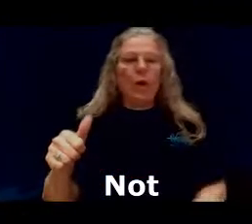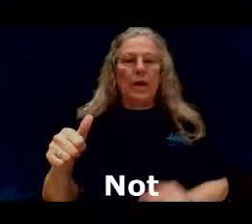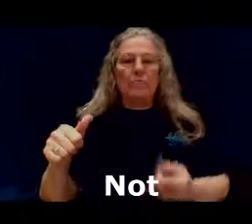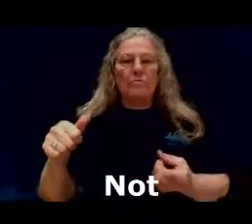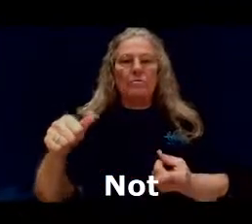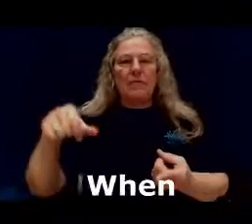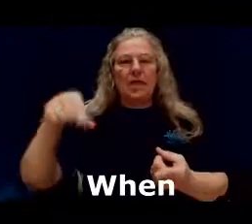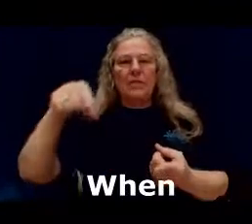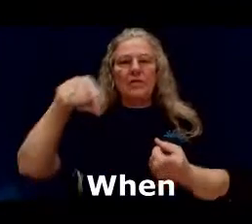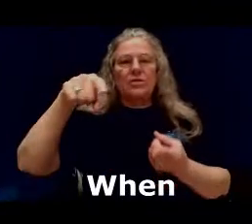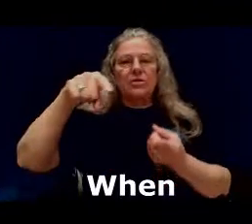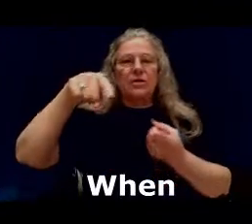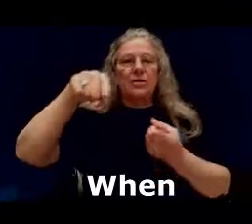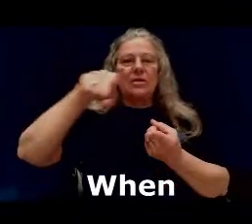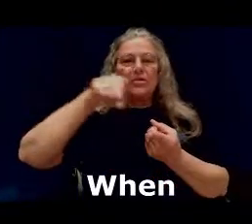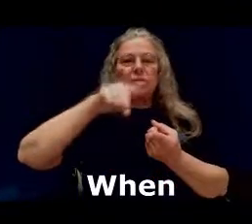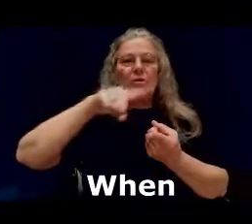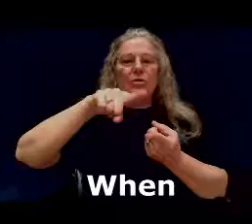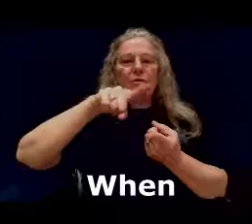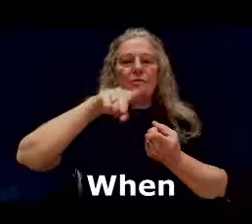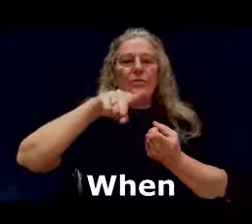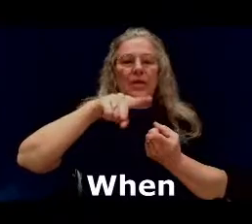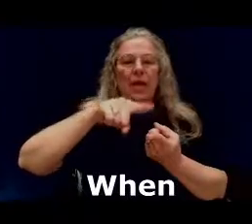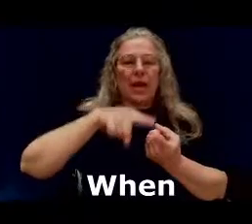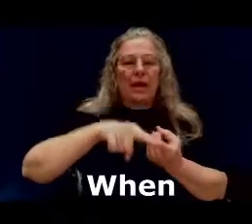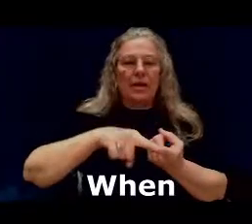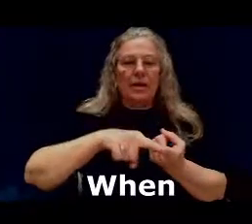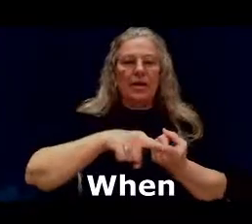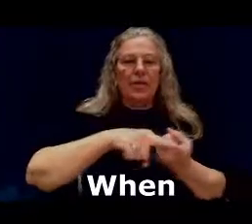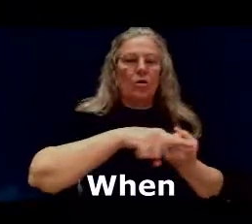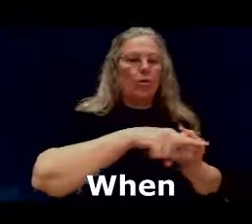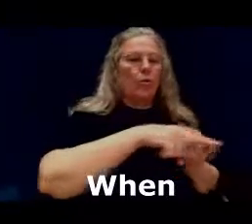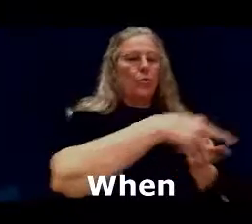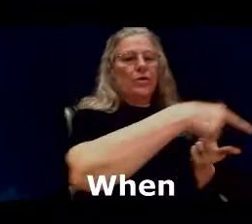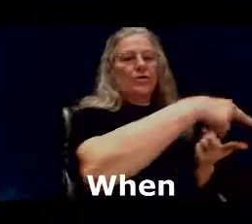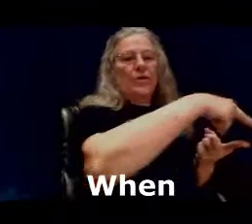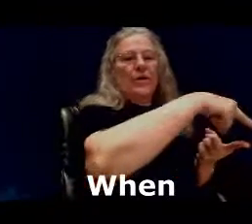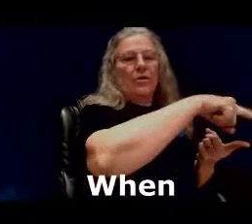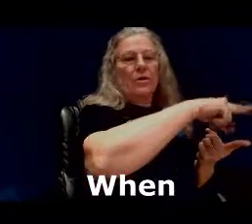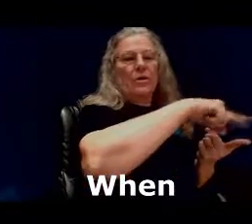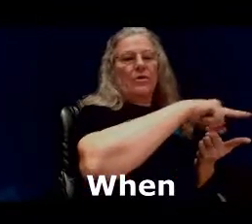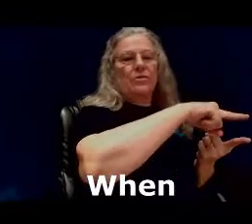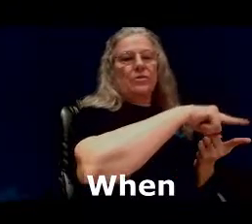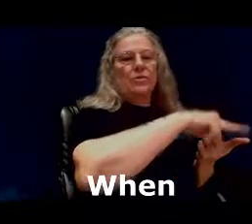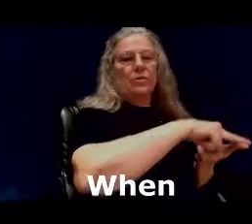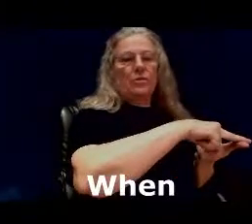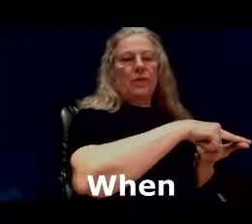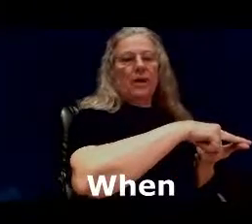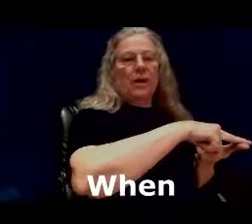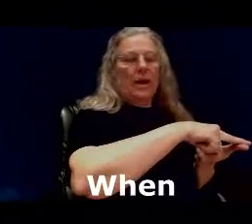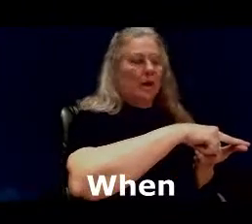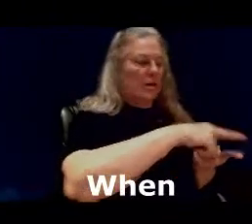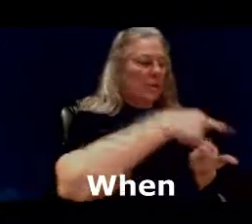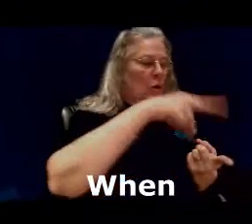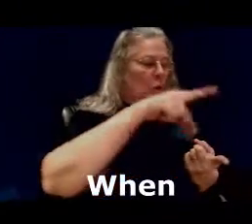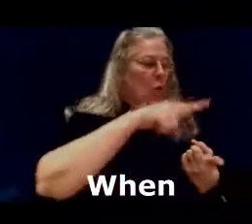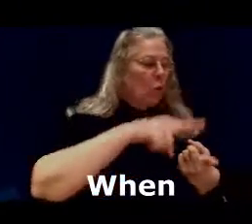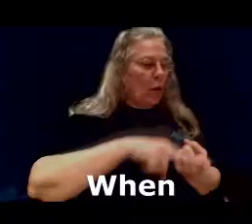When, and that's just the little circle and landing on your pointer finger. We'll circle and land. When.